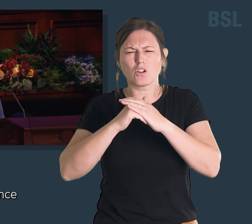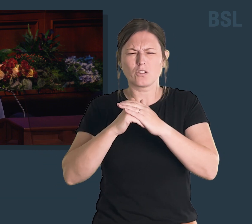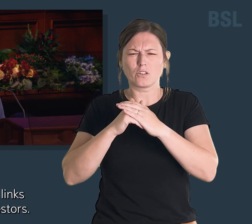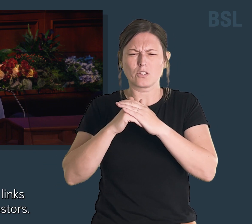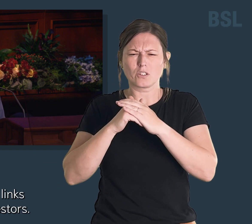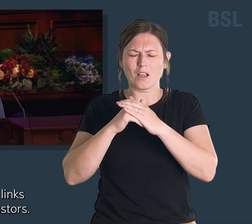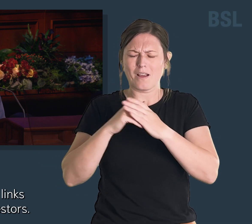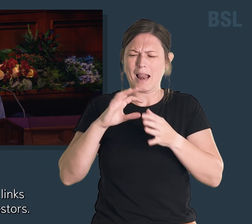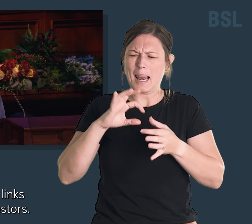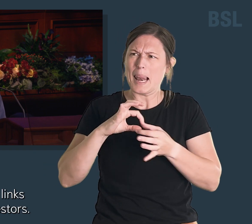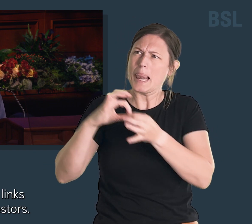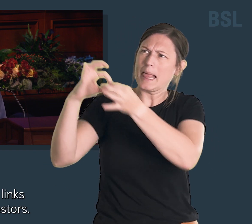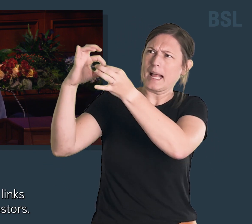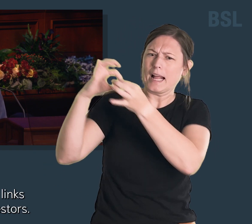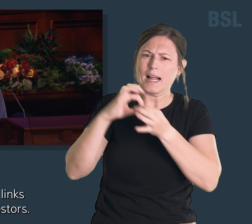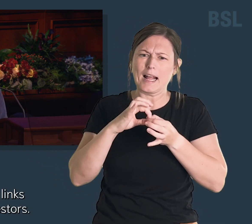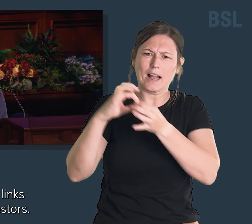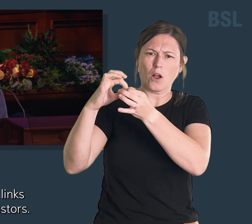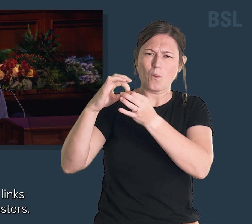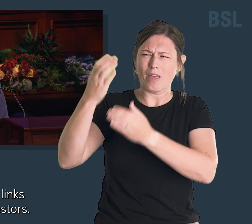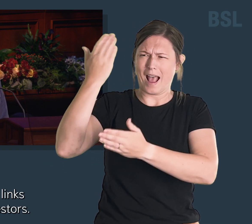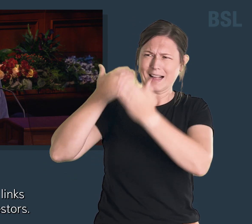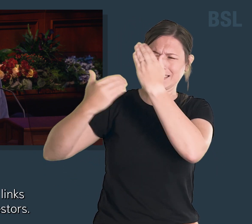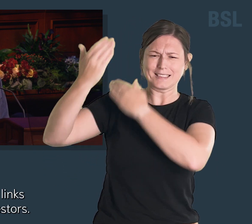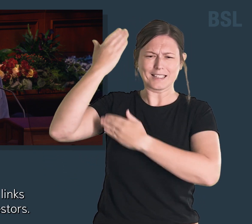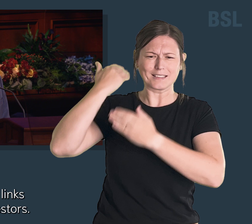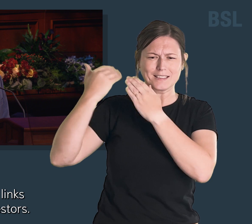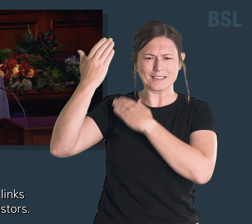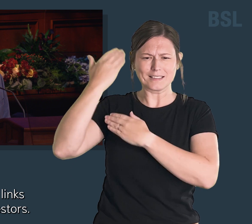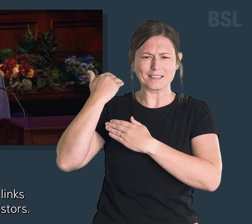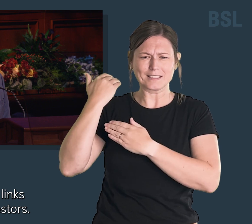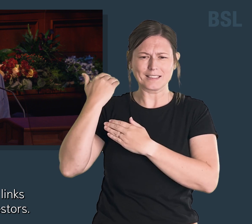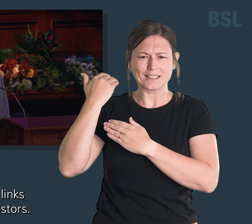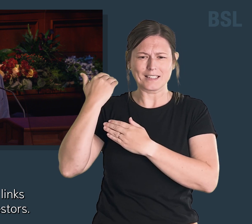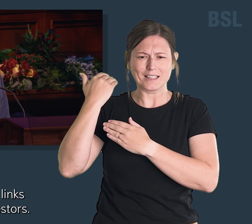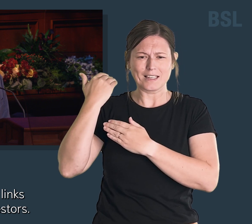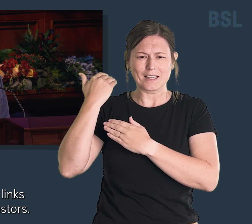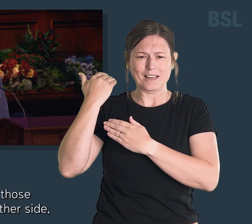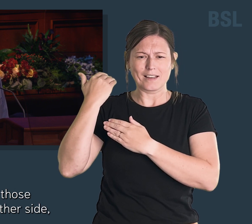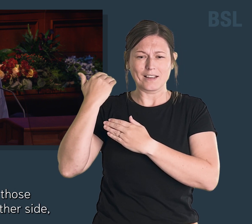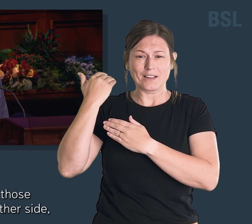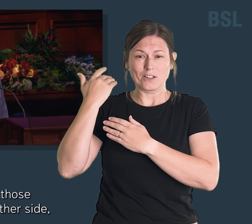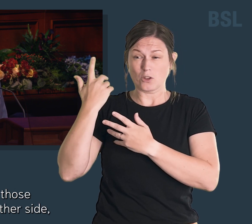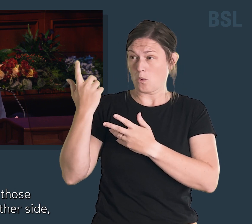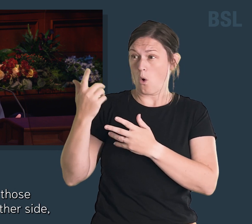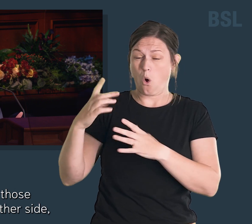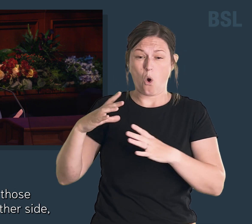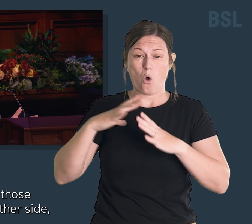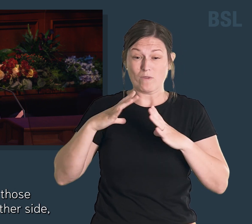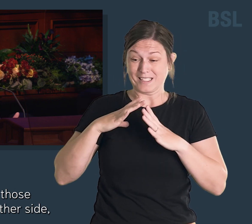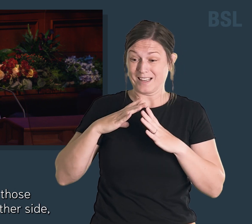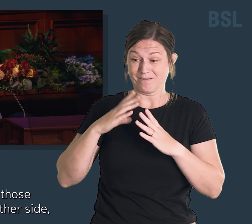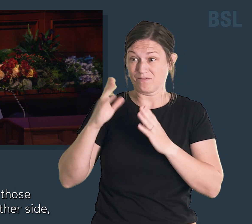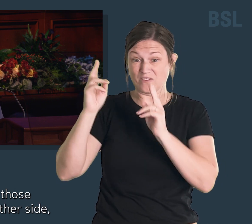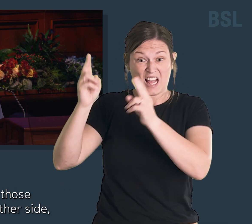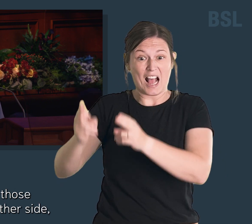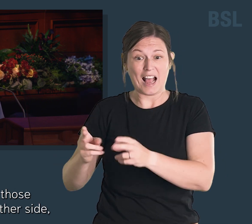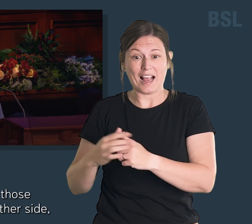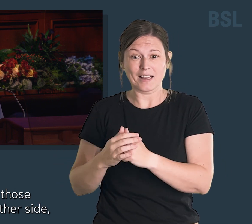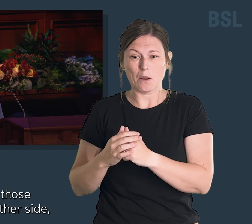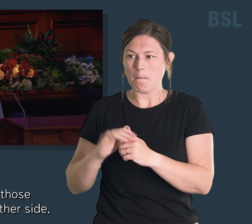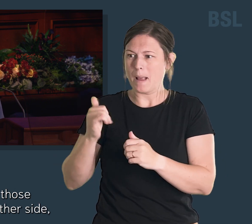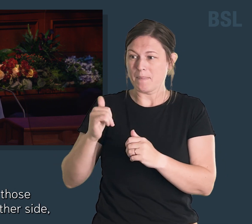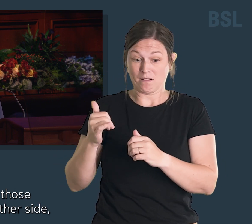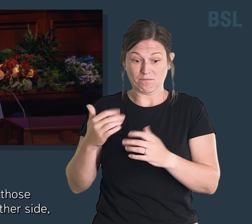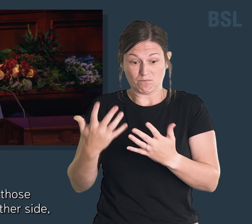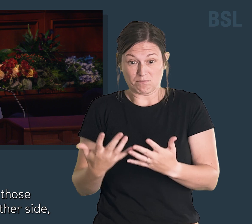without forging enduring links to the fathers, our ancestors. Likewise, the progress of those who are